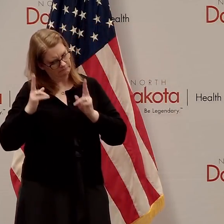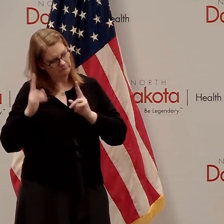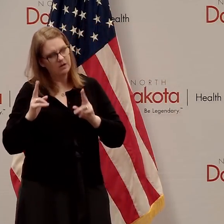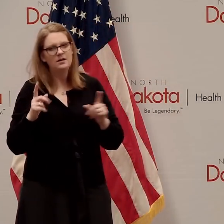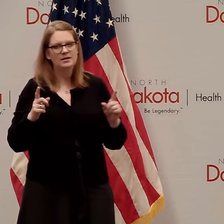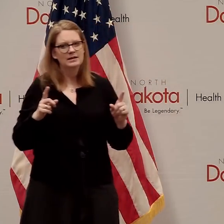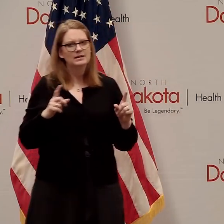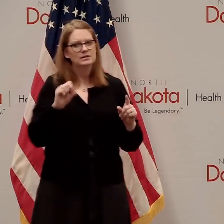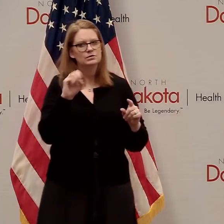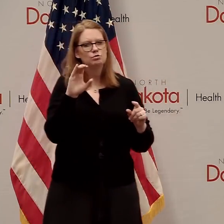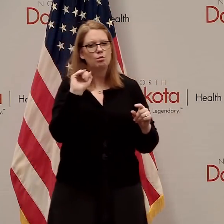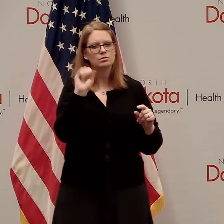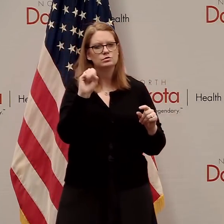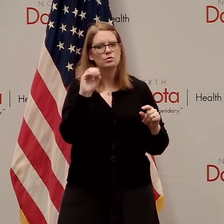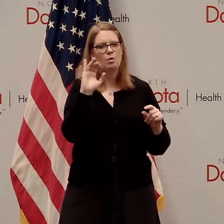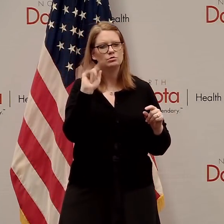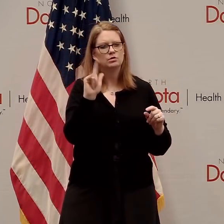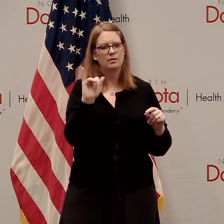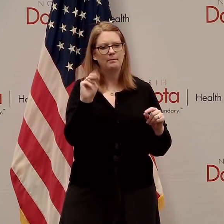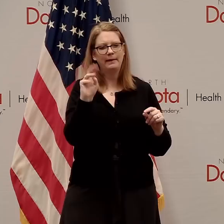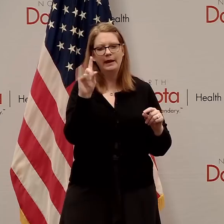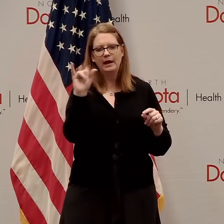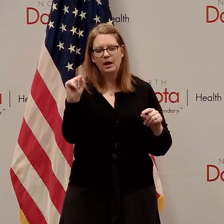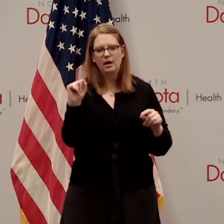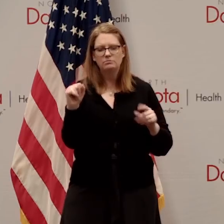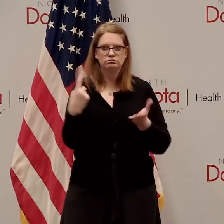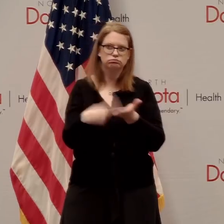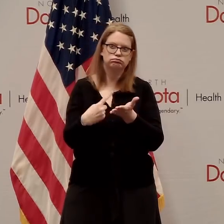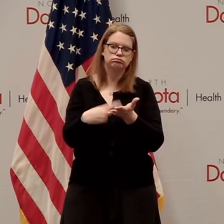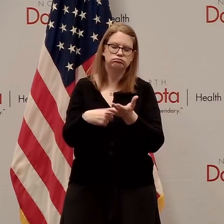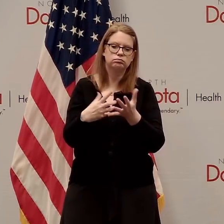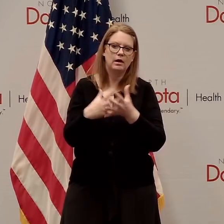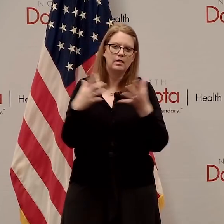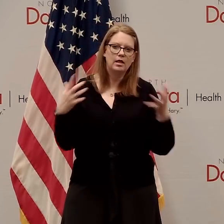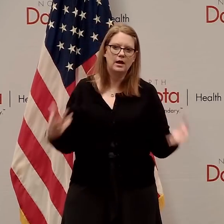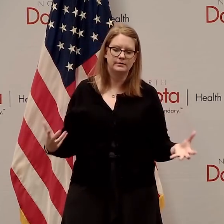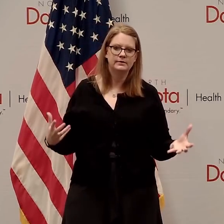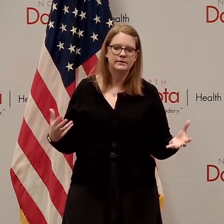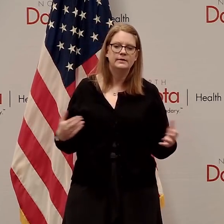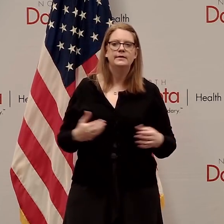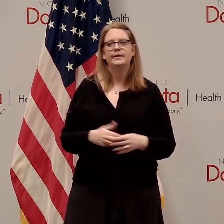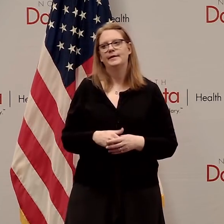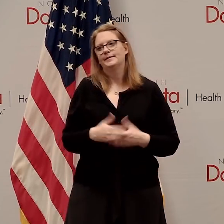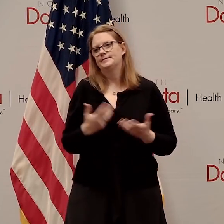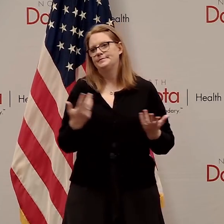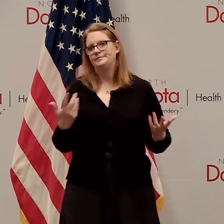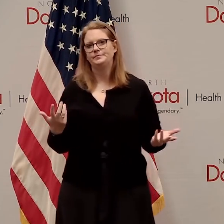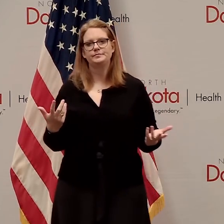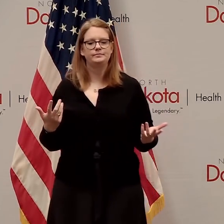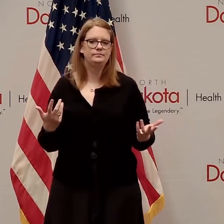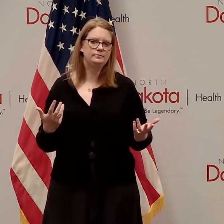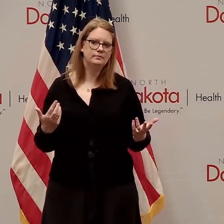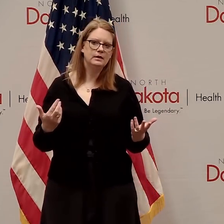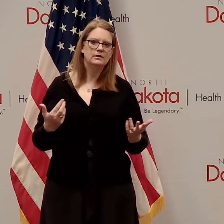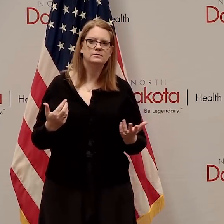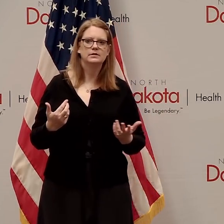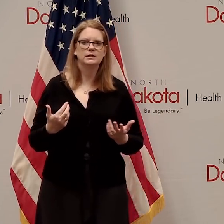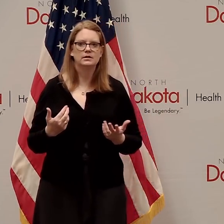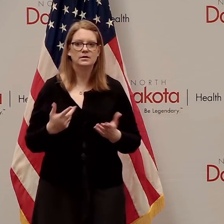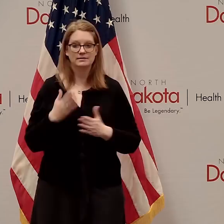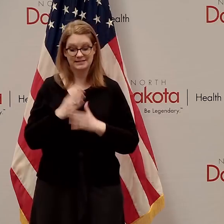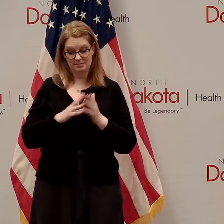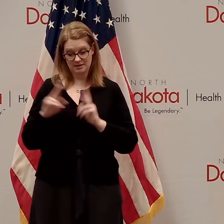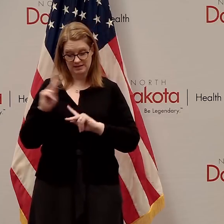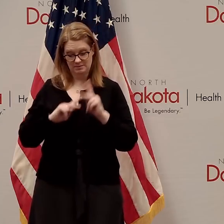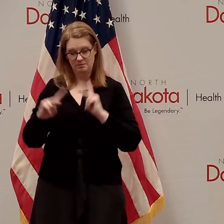assure the people in our state, and particularly those 20% that might be people that are in compromised